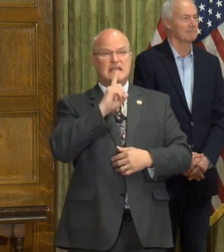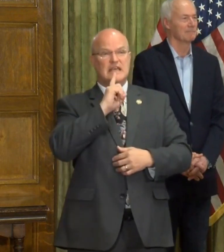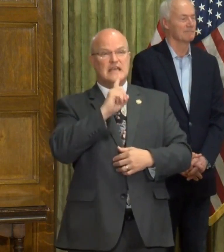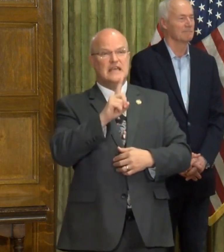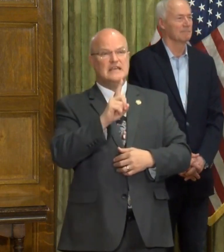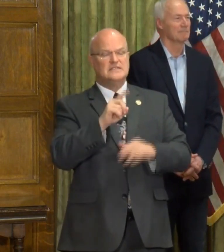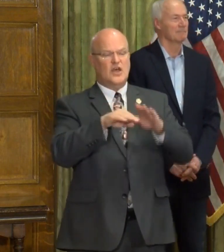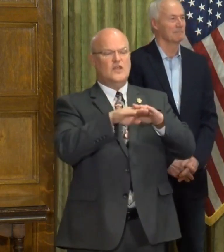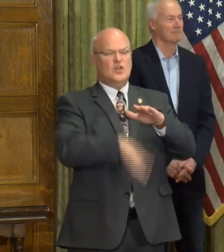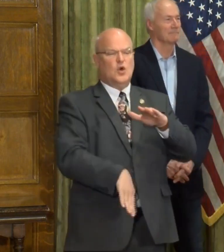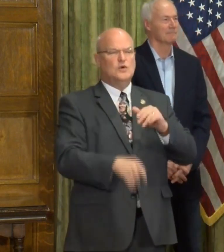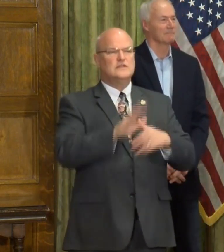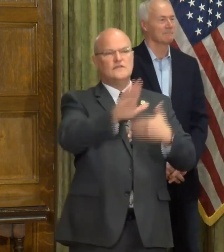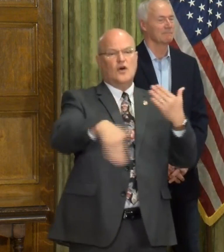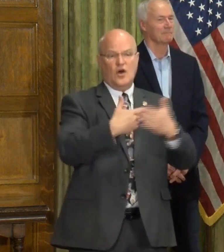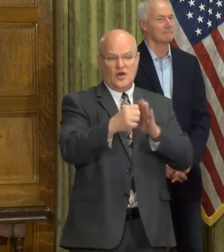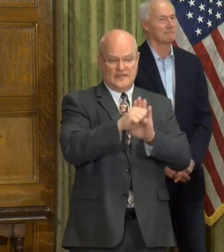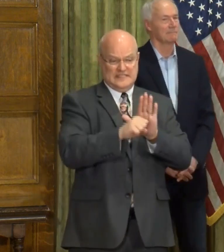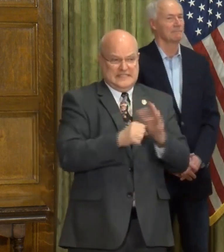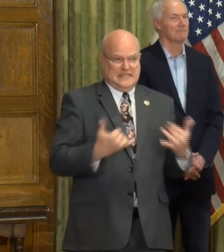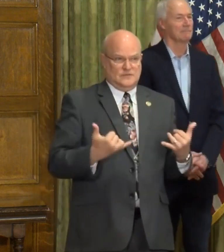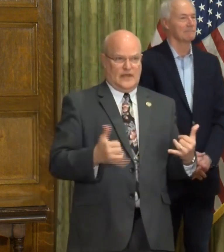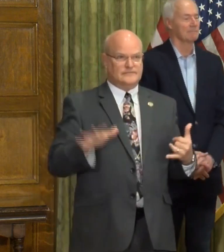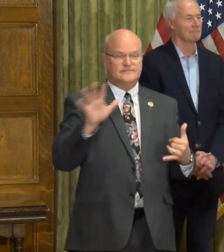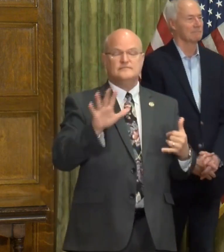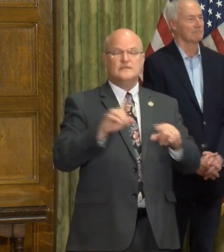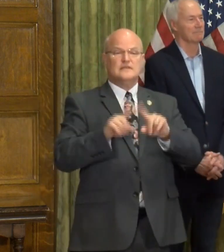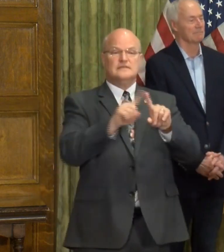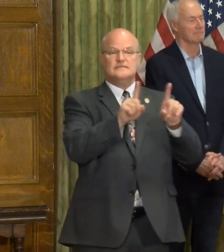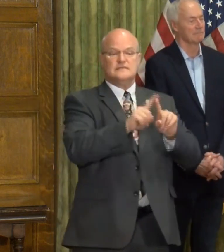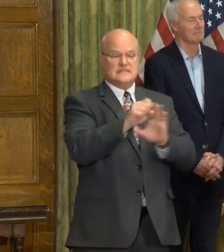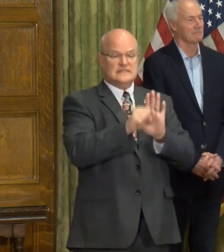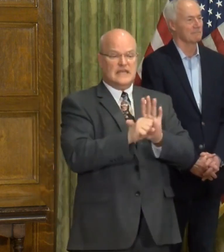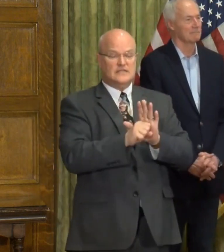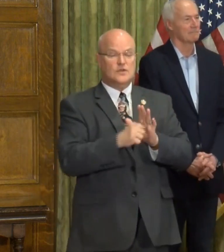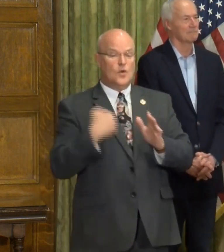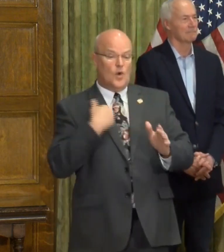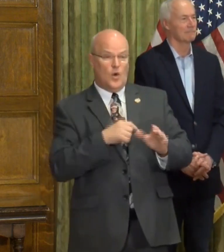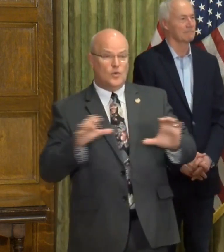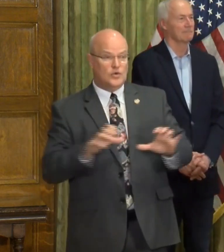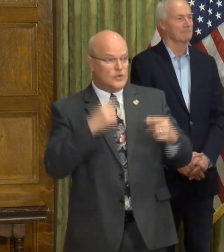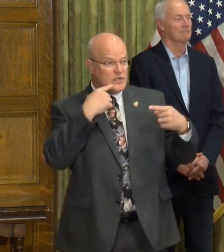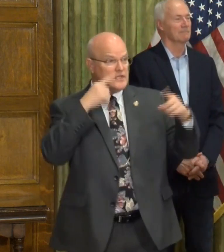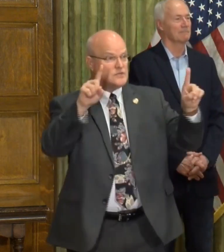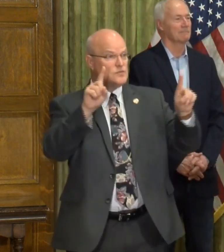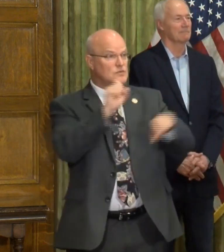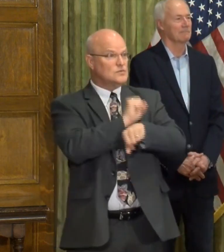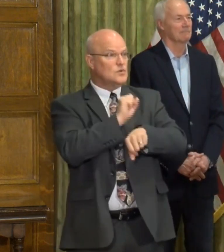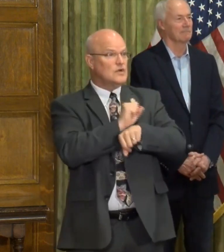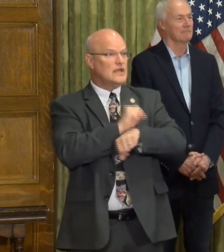percentage-wise, it's among the lowest of the states right now. And so what we're doing seems to be working.